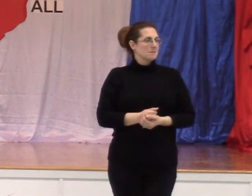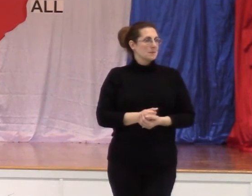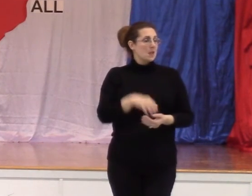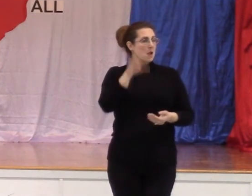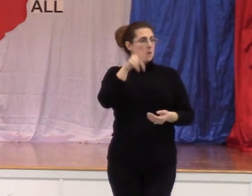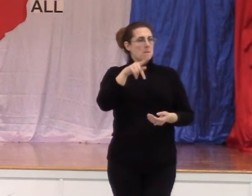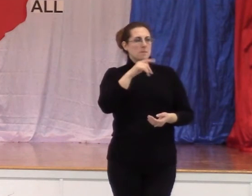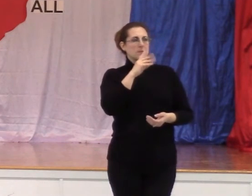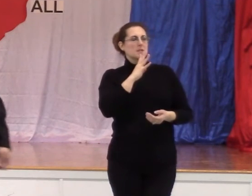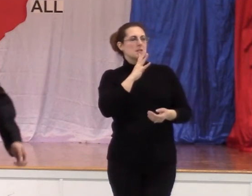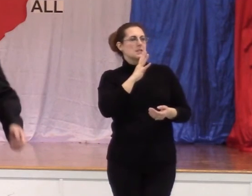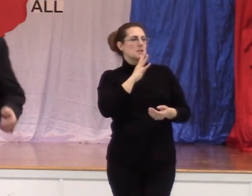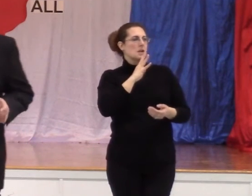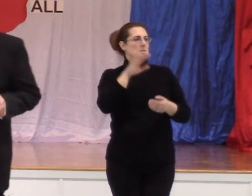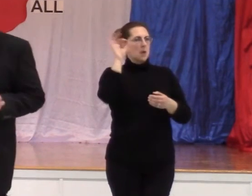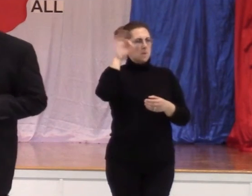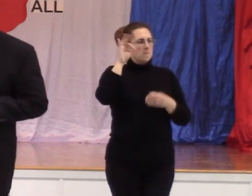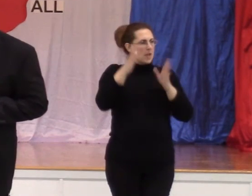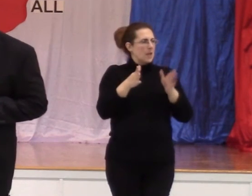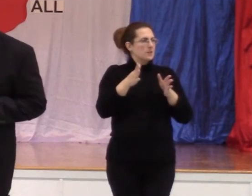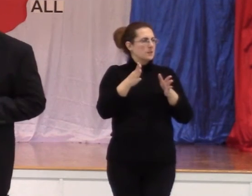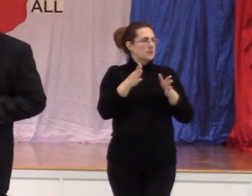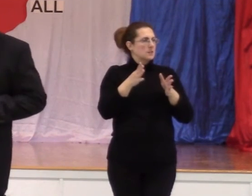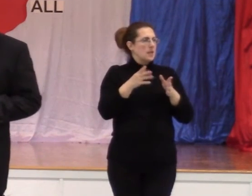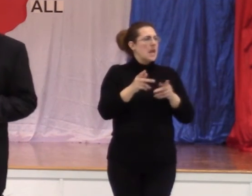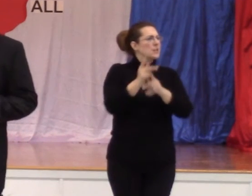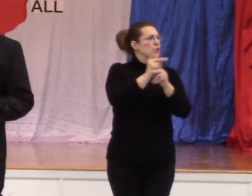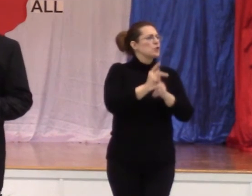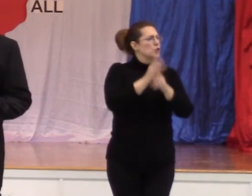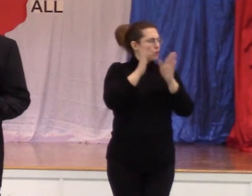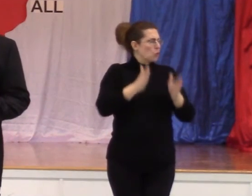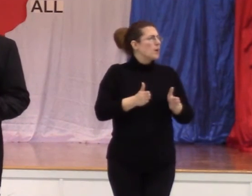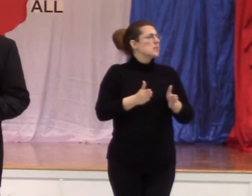When Paul talks about pastors as stewards,